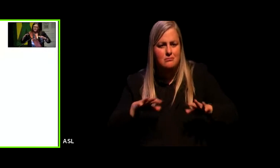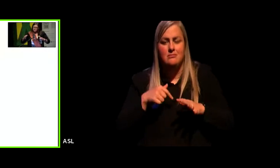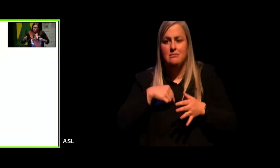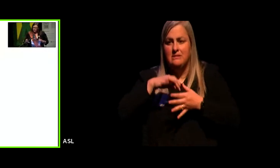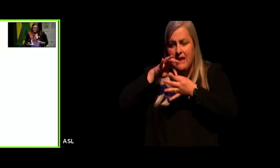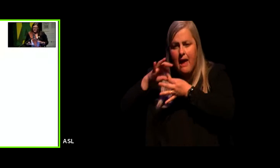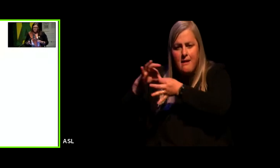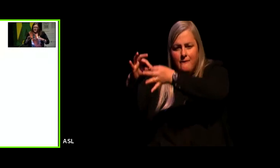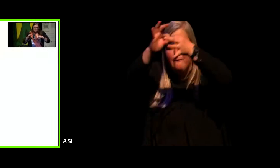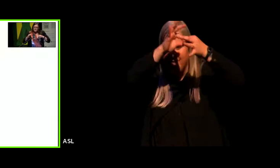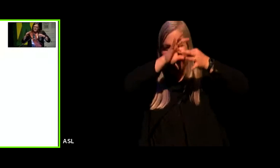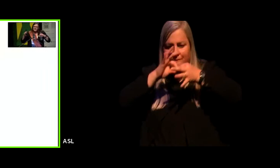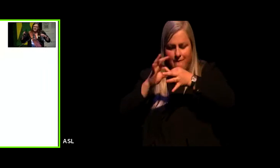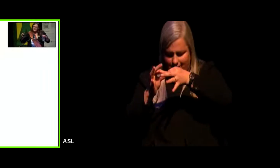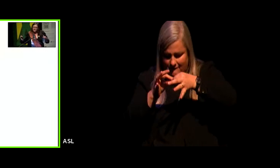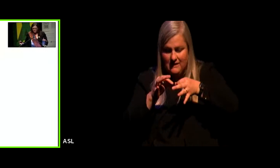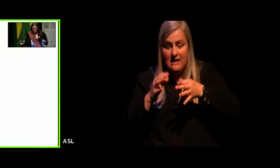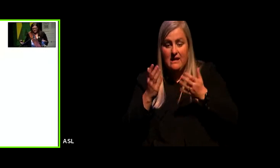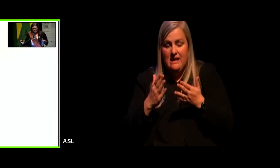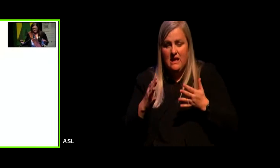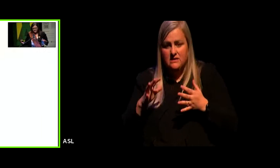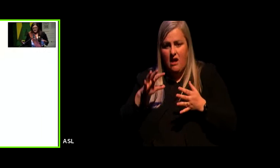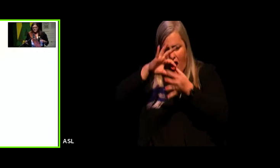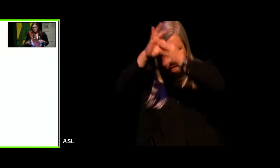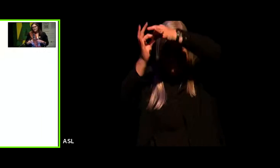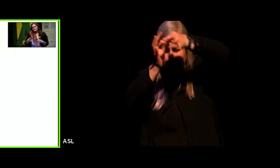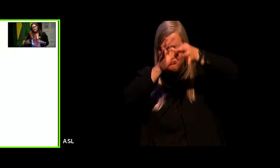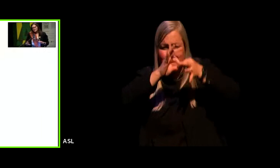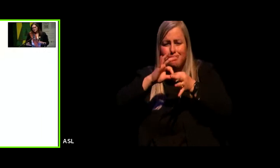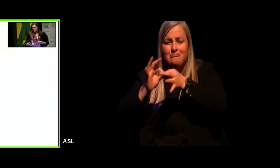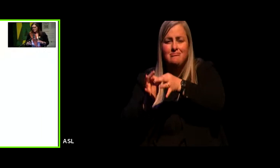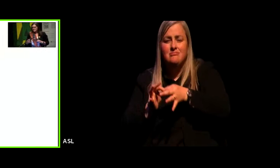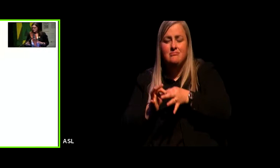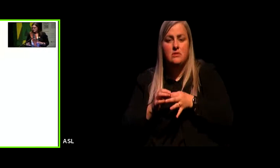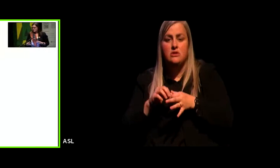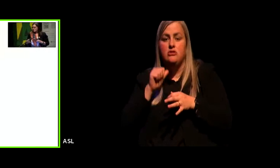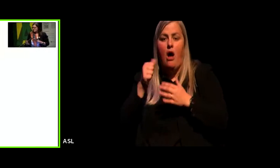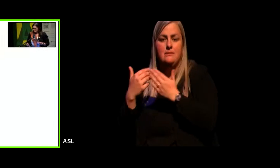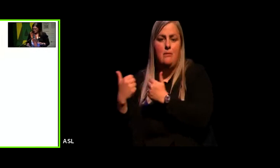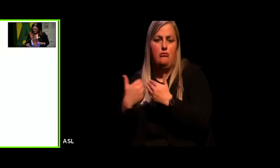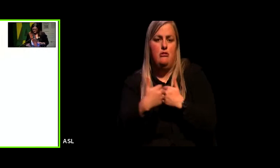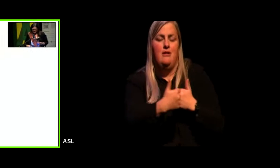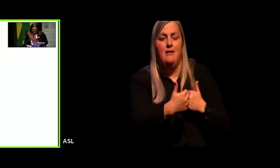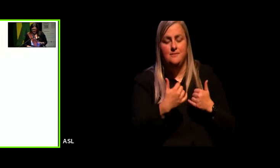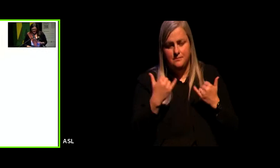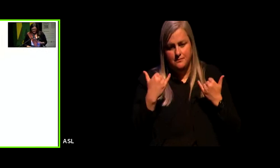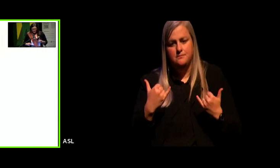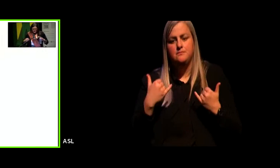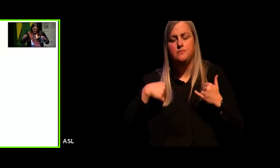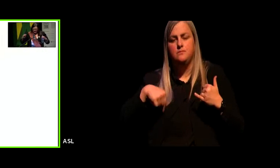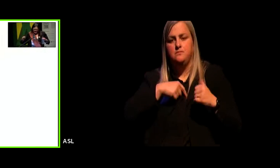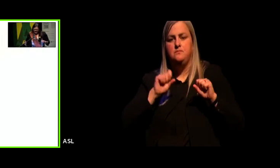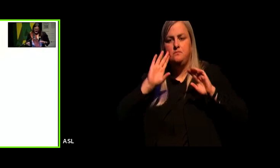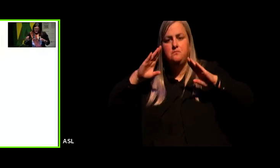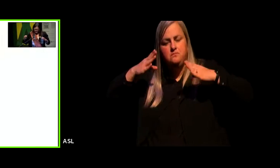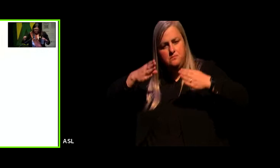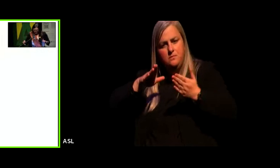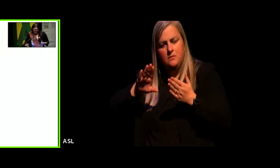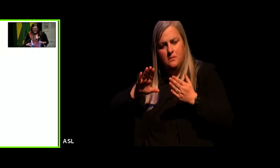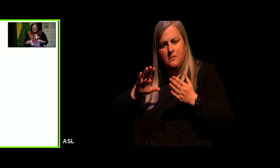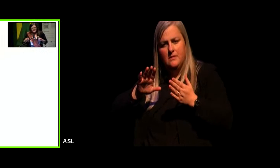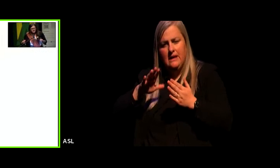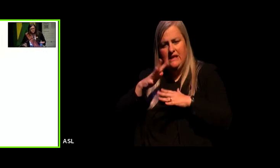that are interwoven rather than the things that separate us, then we can center Indigenous ways of knowing and being, focusing on the